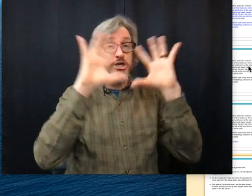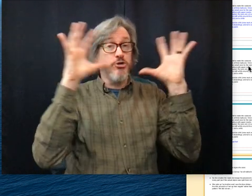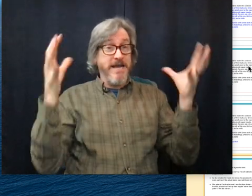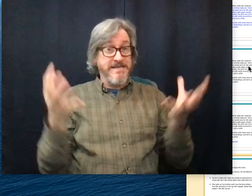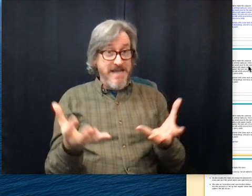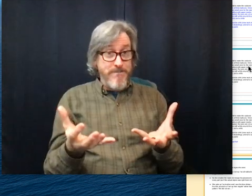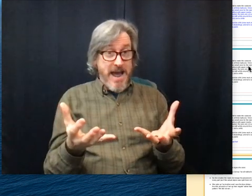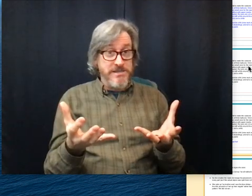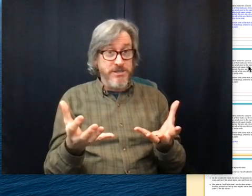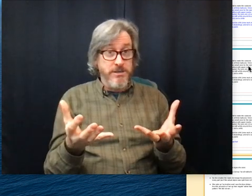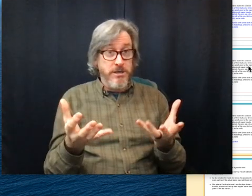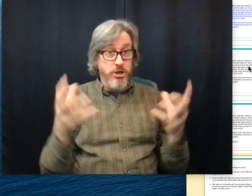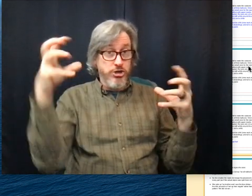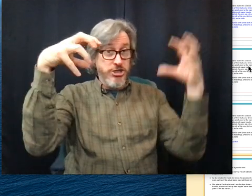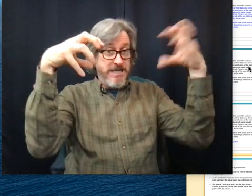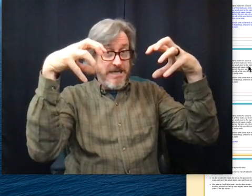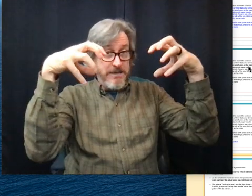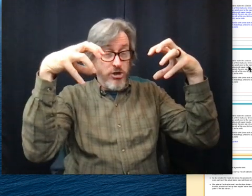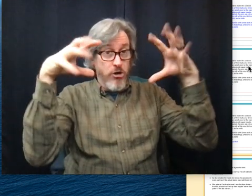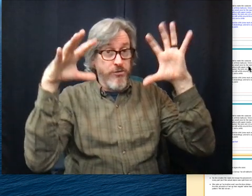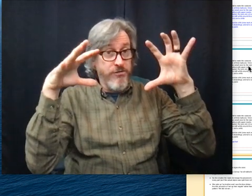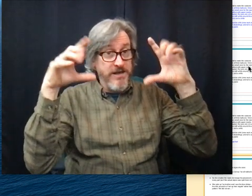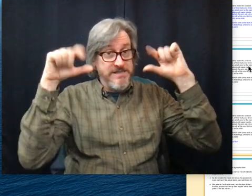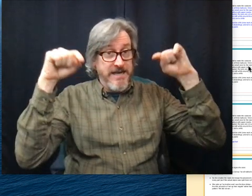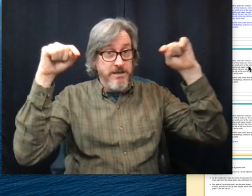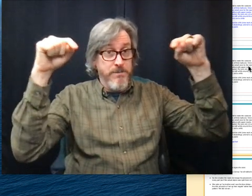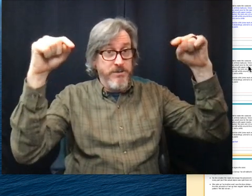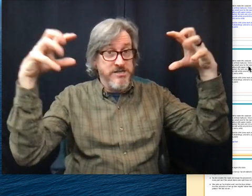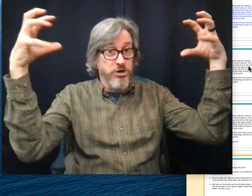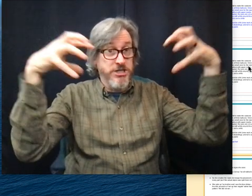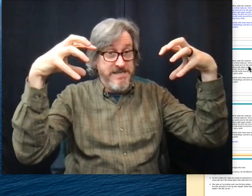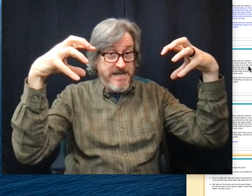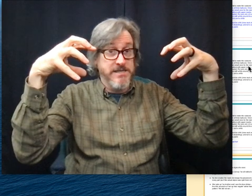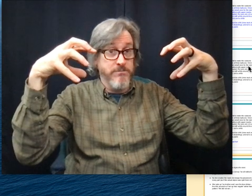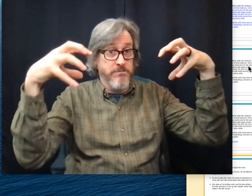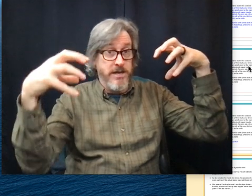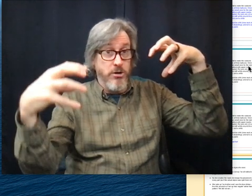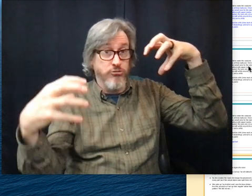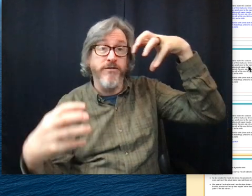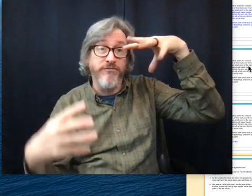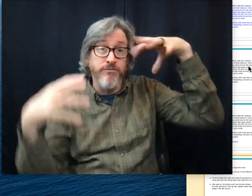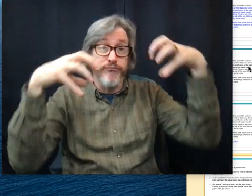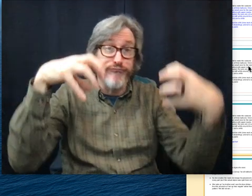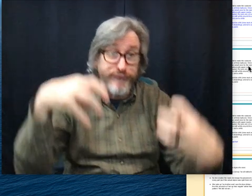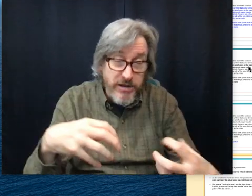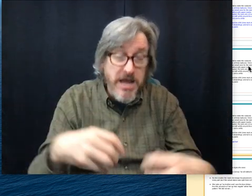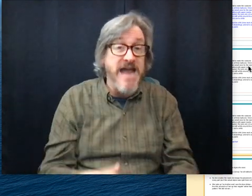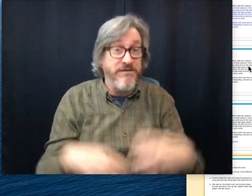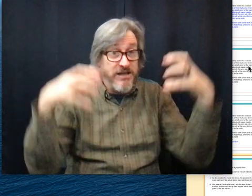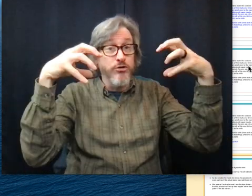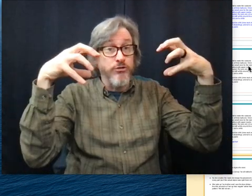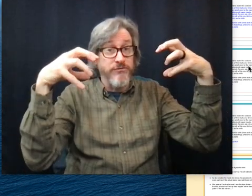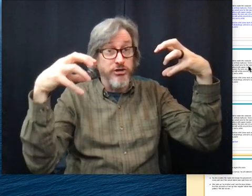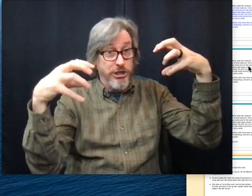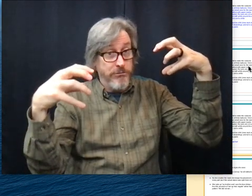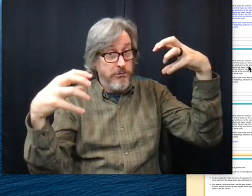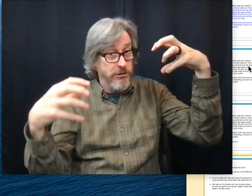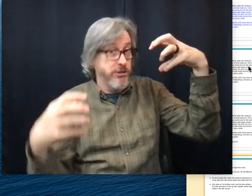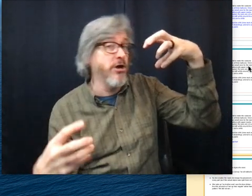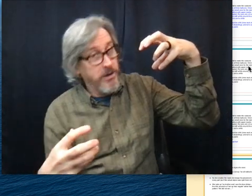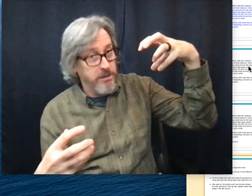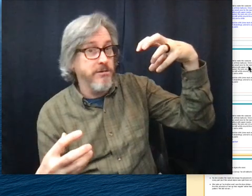When she creates that mask, she keeps all the things in the place where she sets them. They don't drift. And if they do drift,